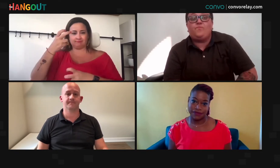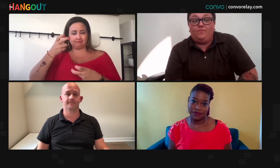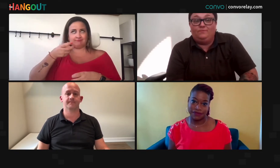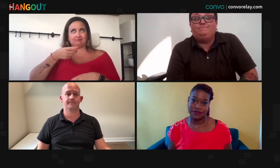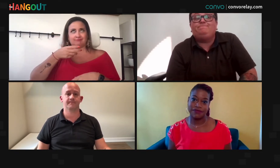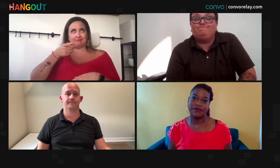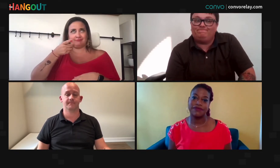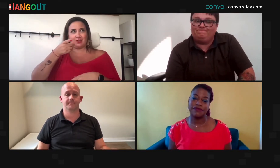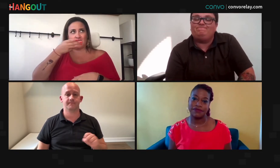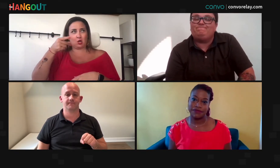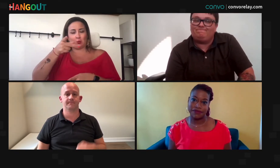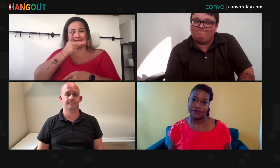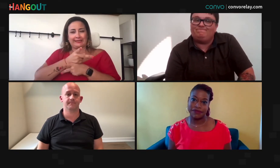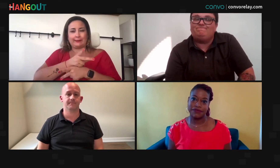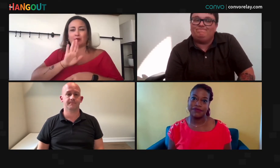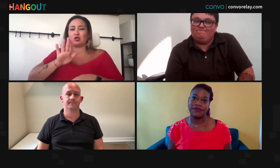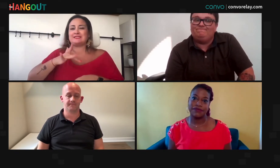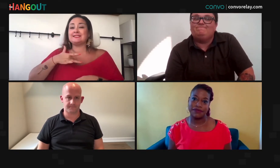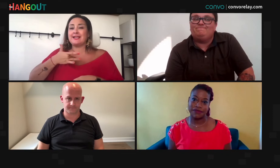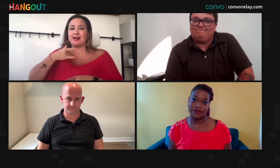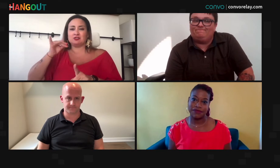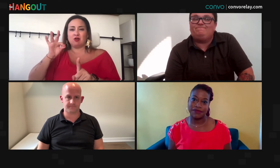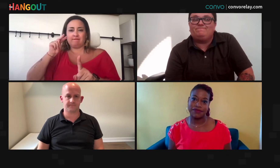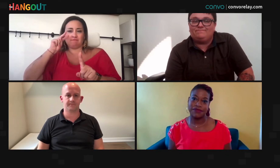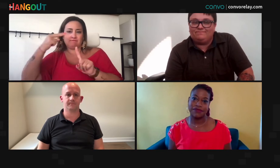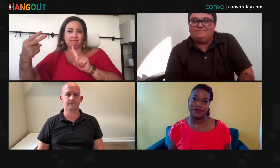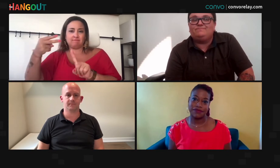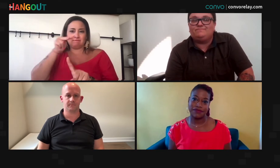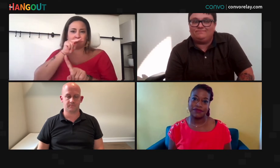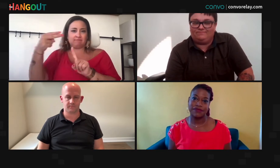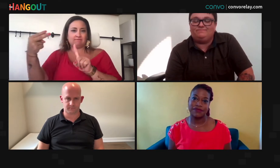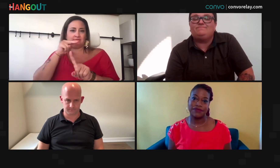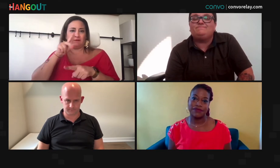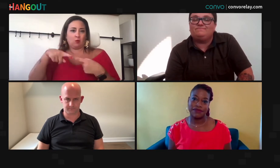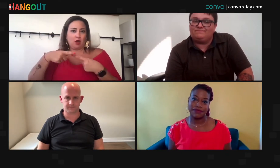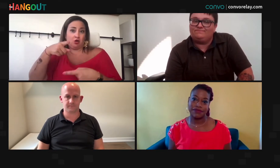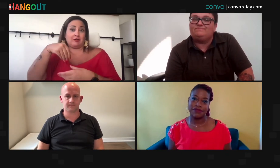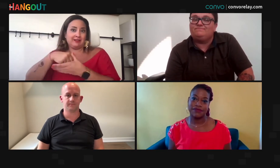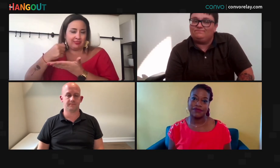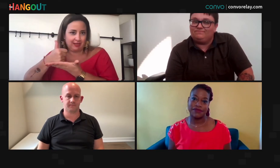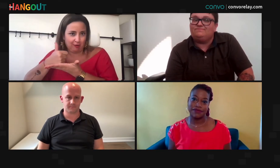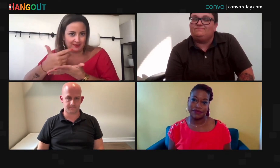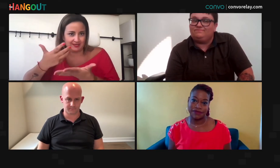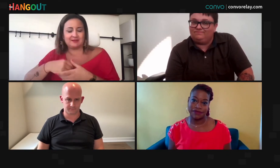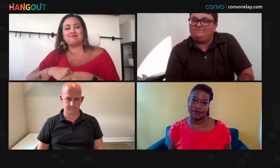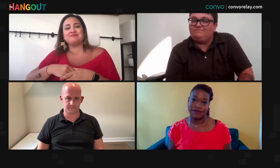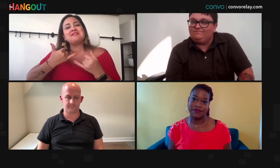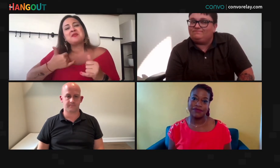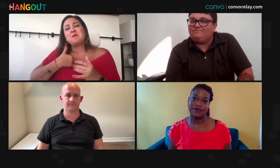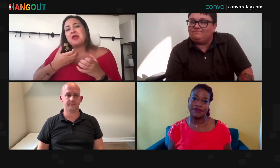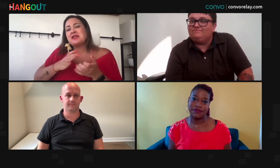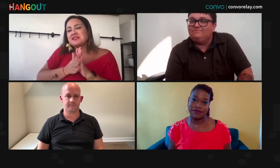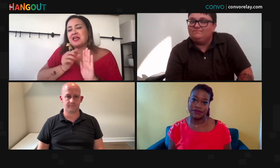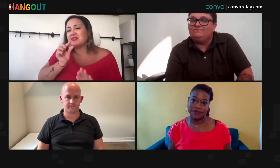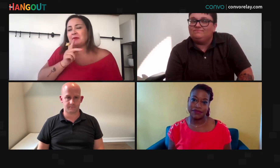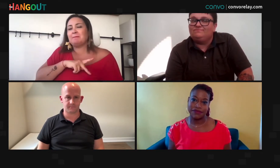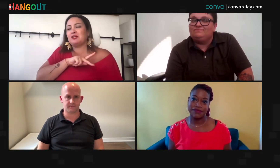preaching so often, and you turn around and have that preached to you. It gives you a perspective that when the perspective of